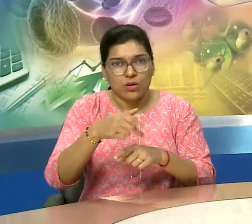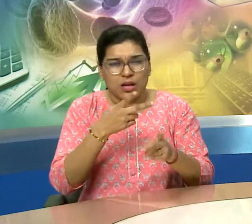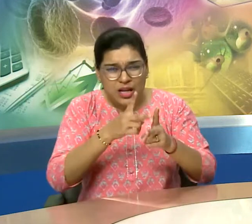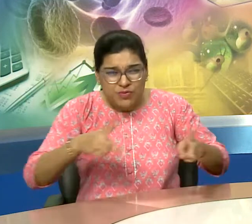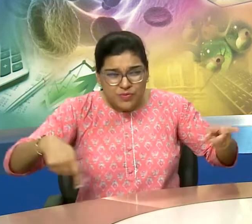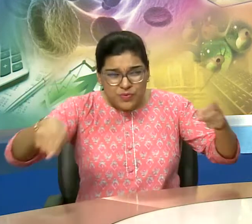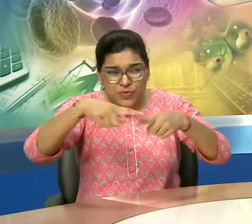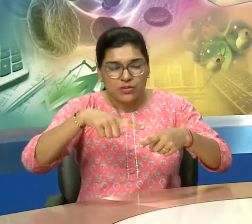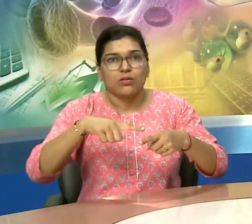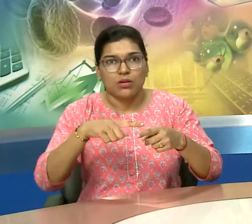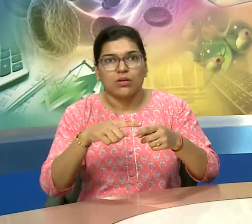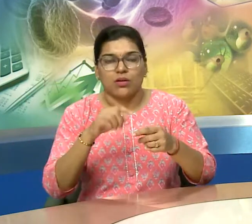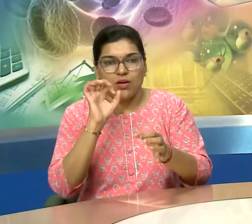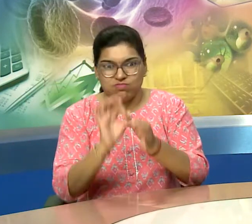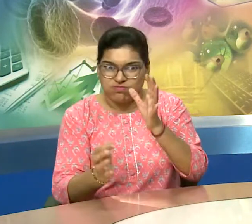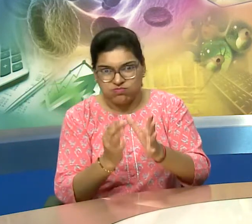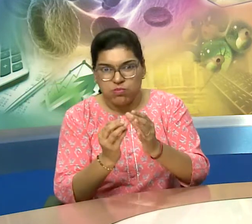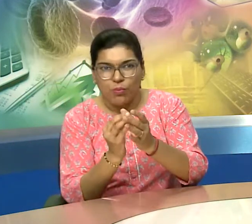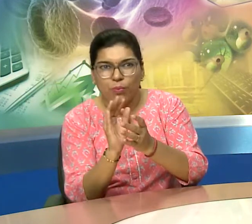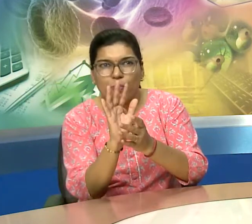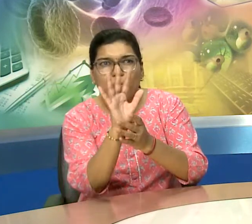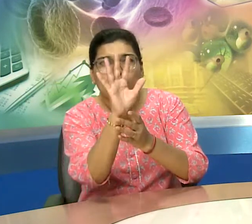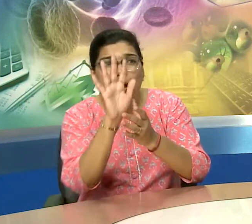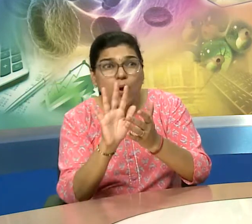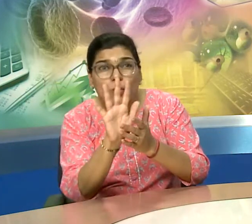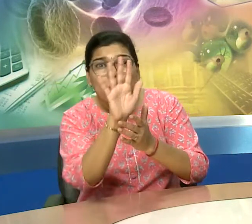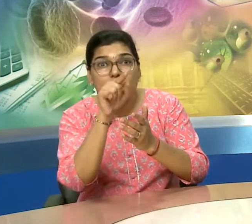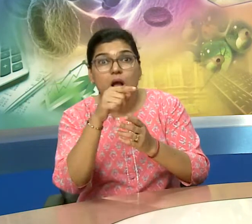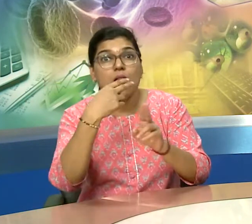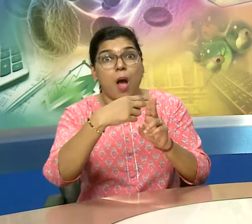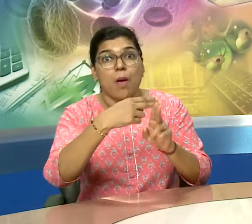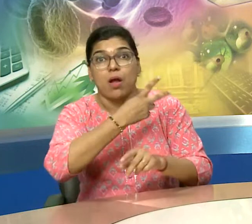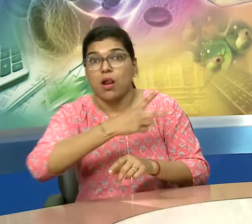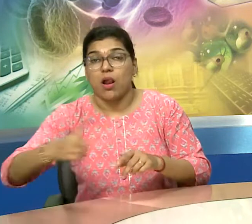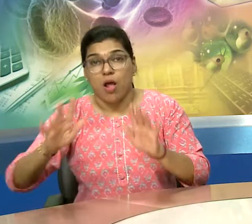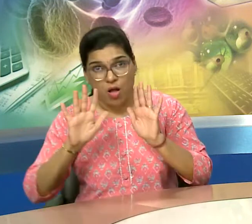kerosene and petrol. When all these things are burned in excess amount,